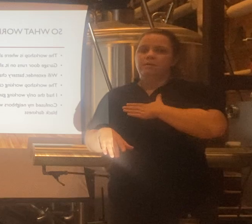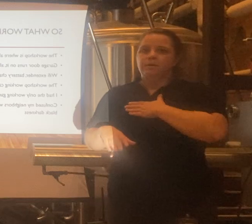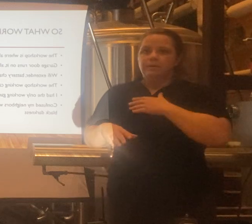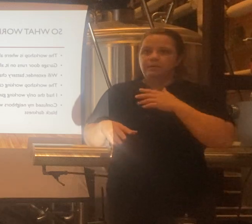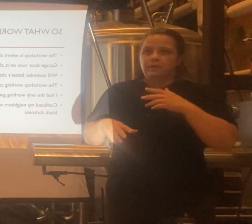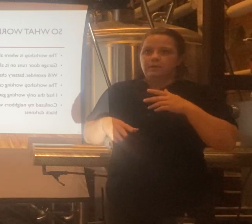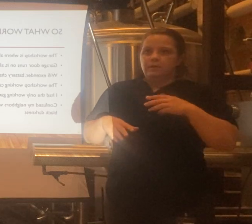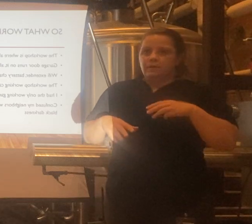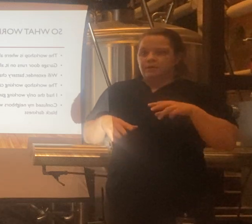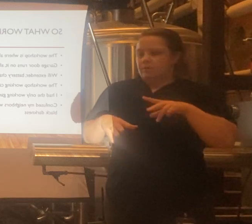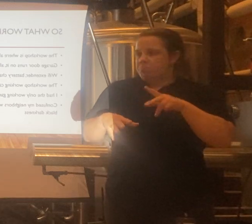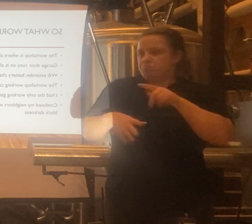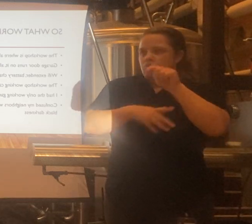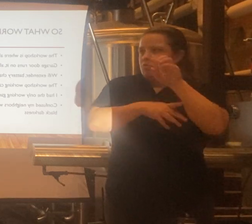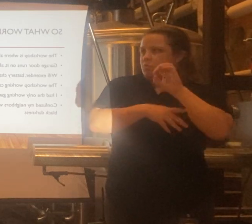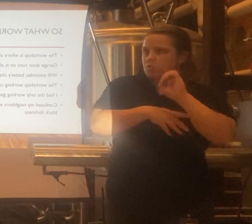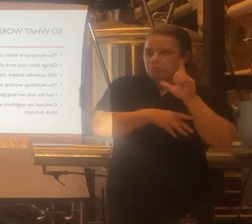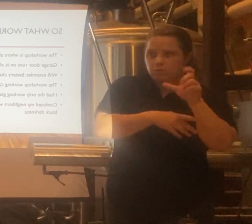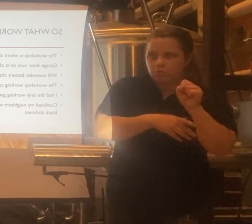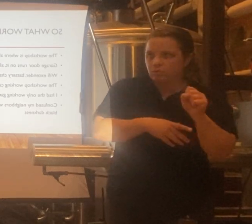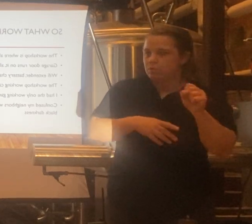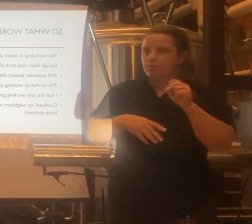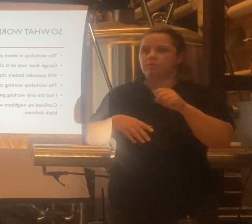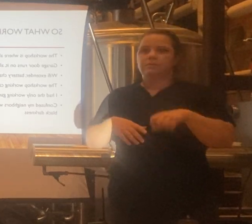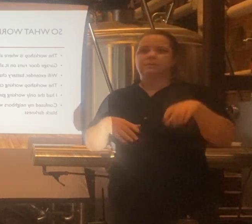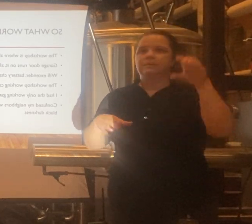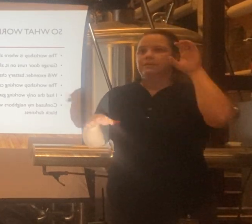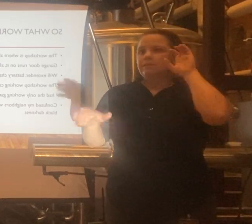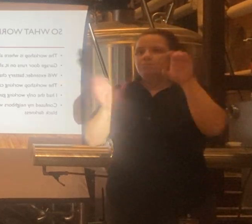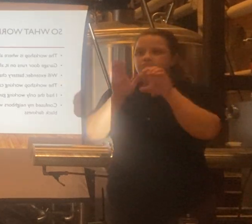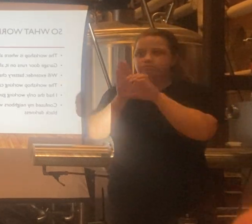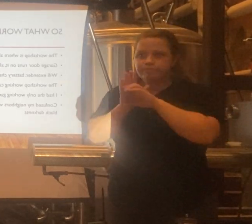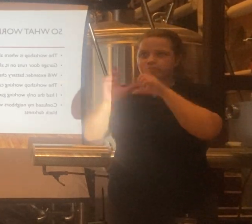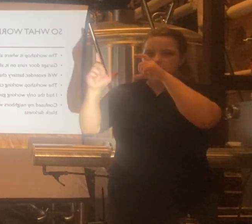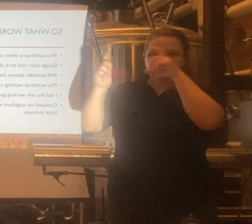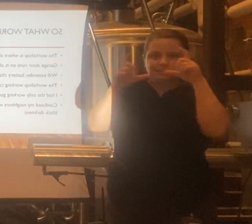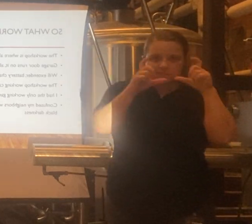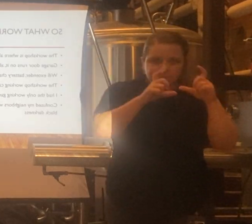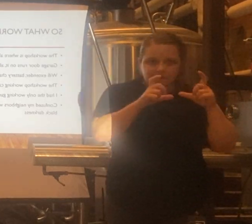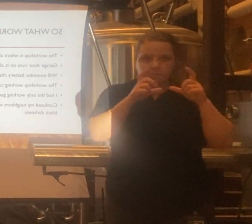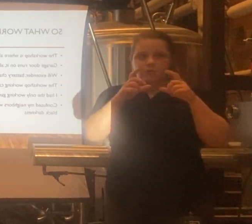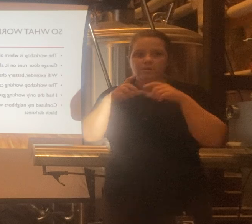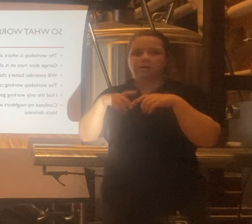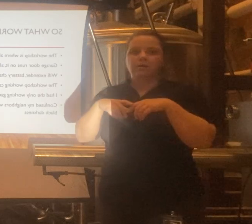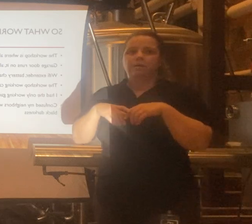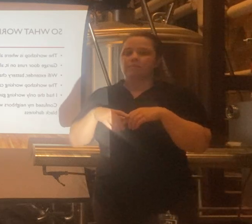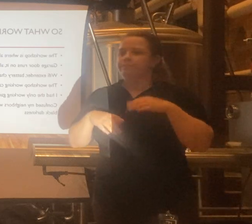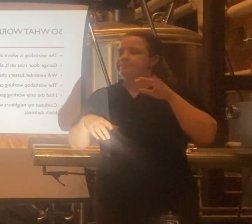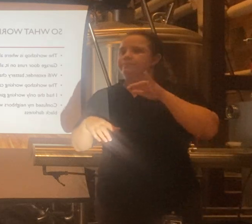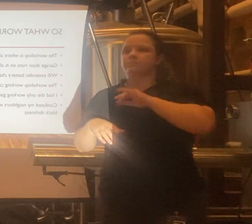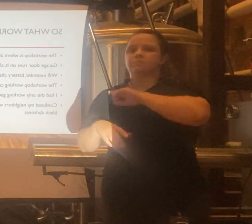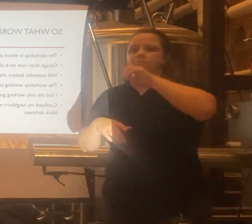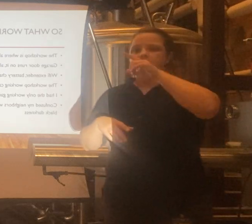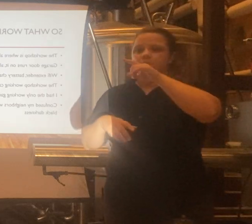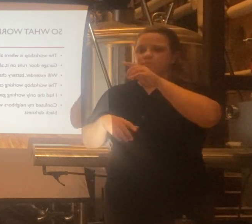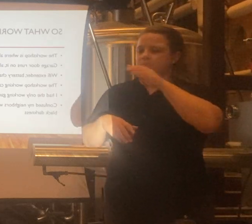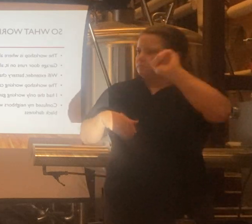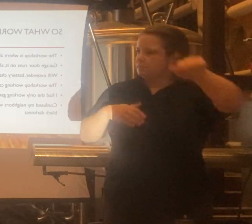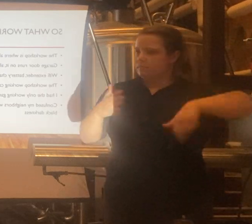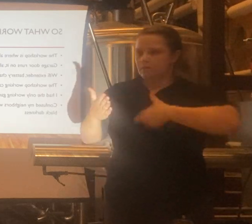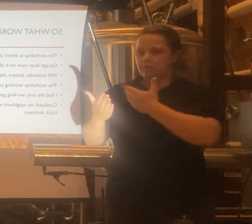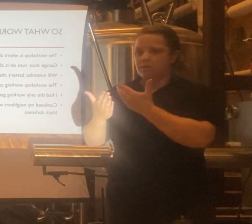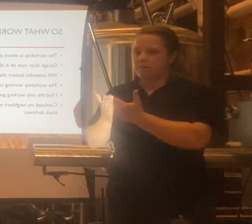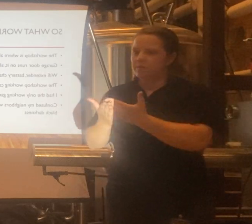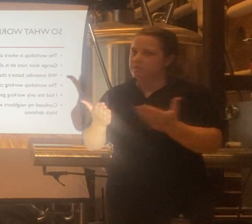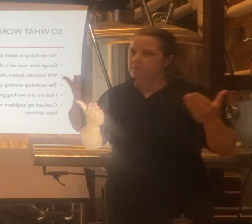all my chargers and everything, a camera, a Wi-Fi extender, and all that stuff runs on this setup that's